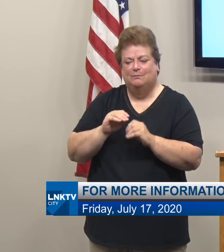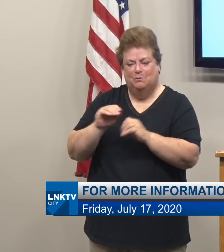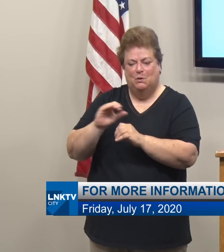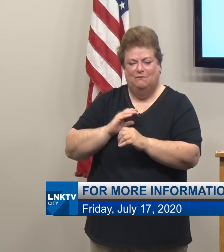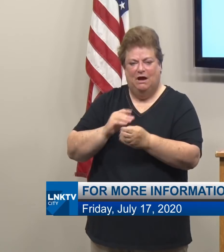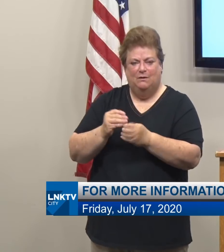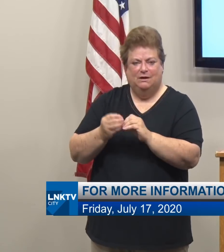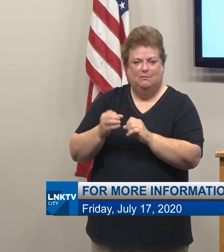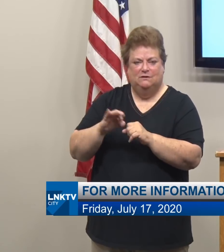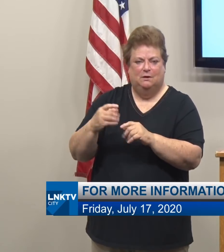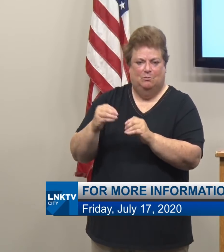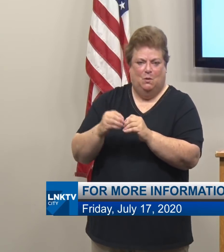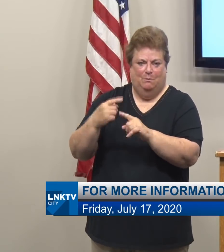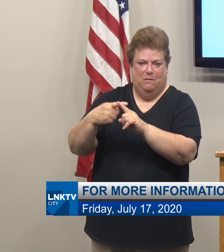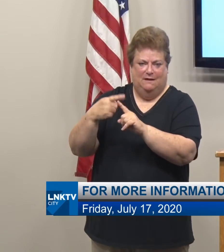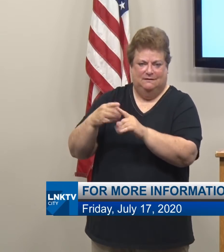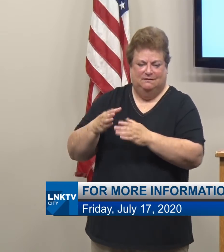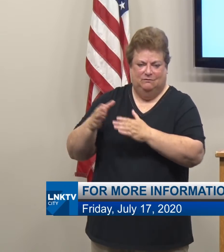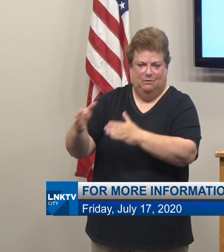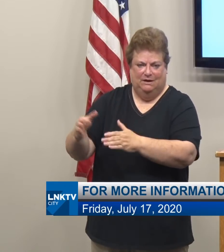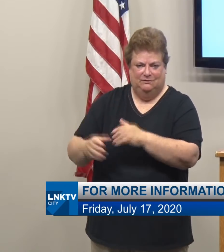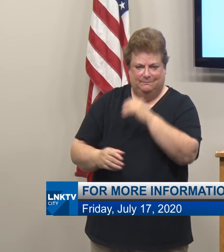positive direction.